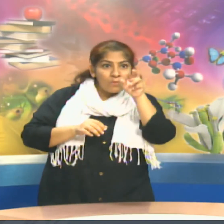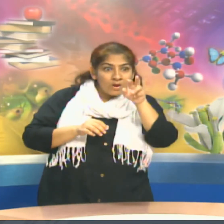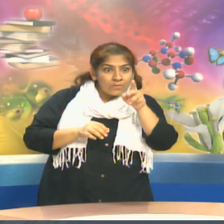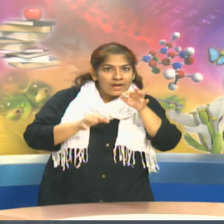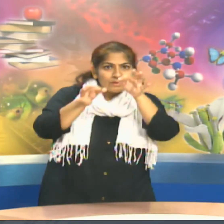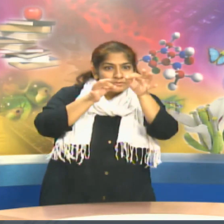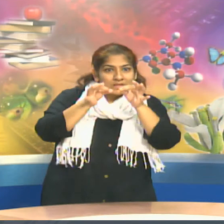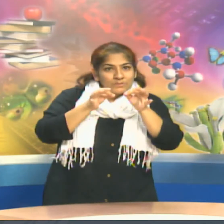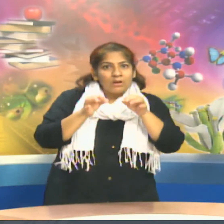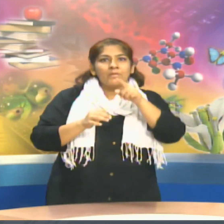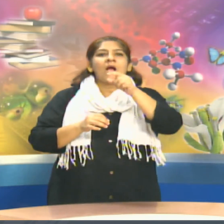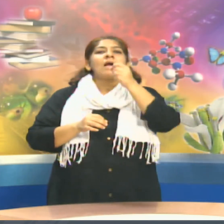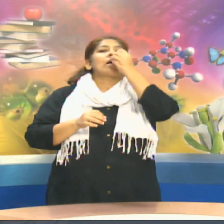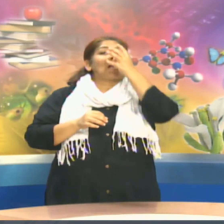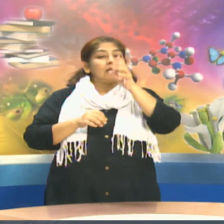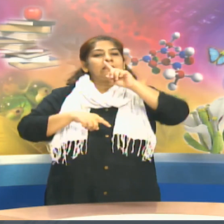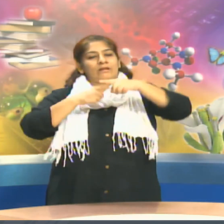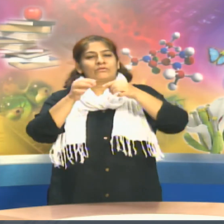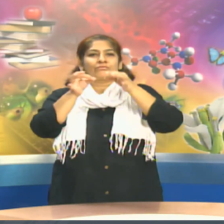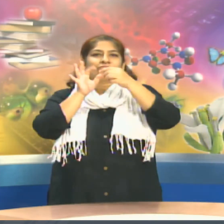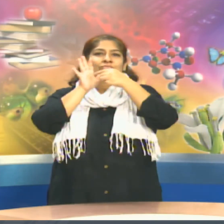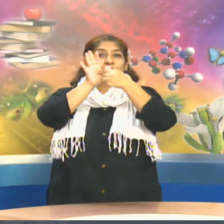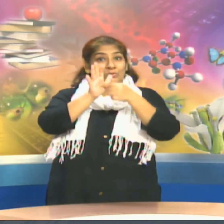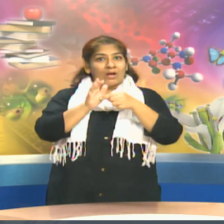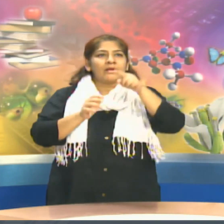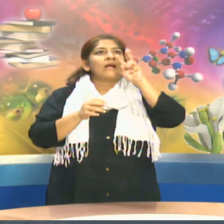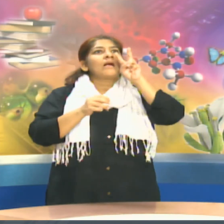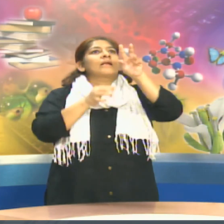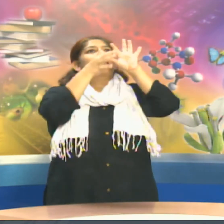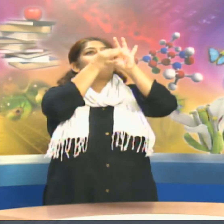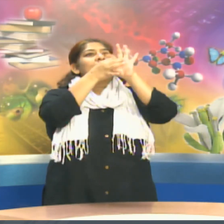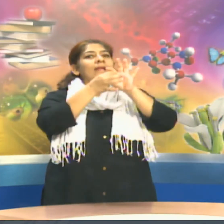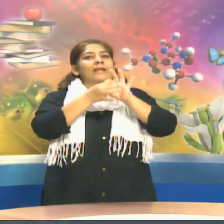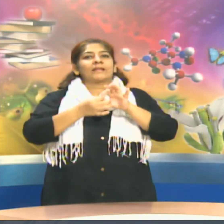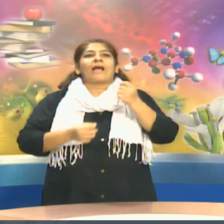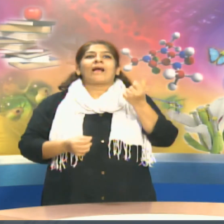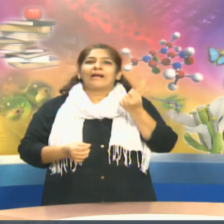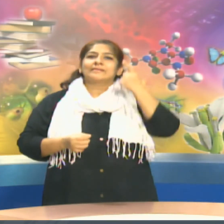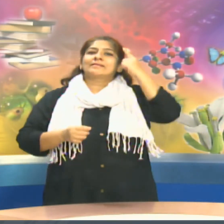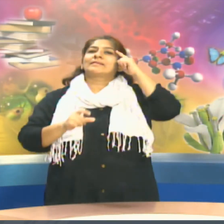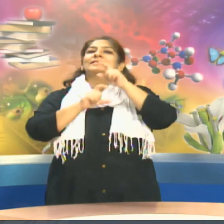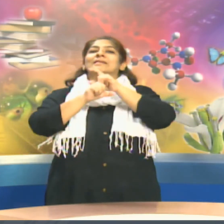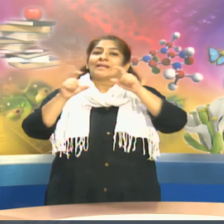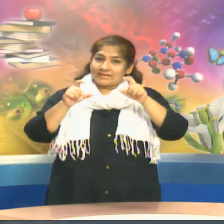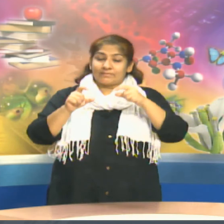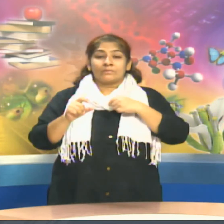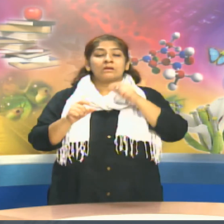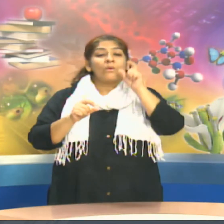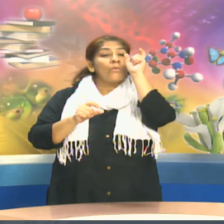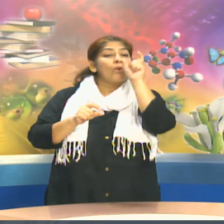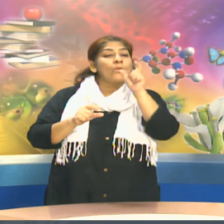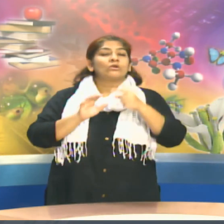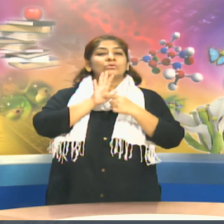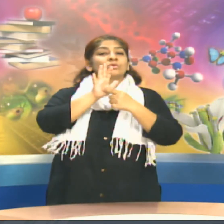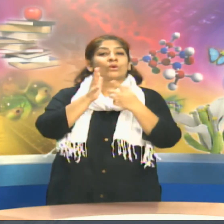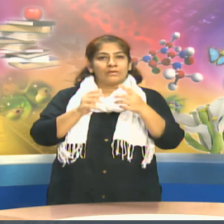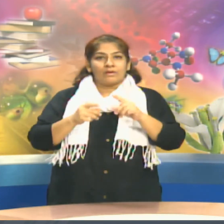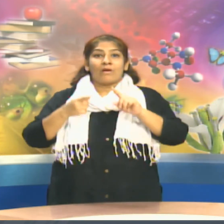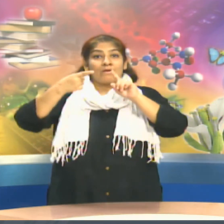them one by one and explain their meanings also, so that you can connect with the meaning and